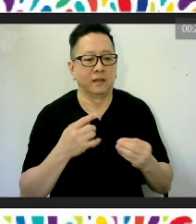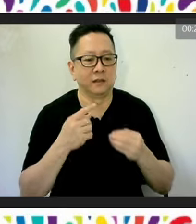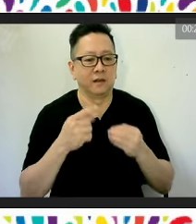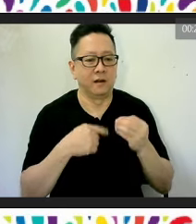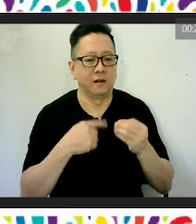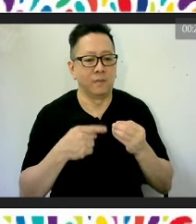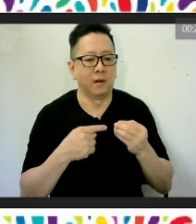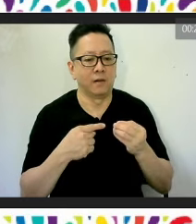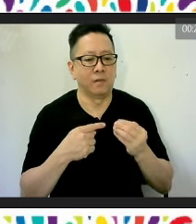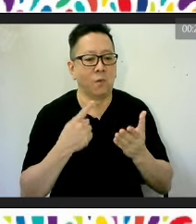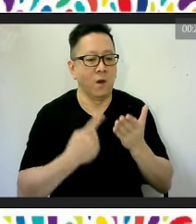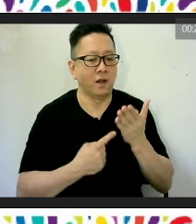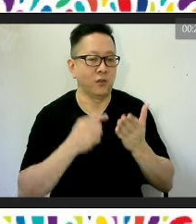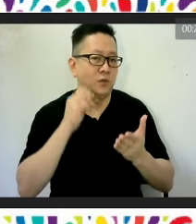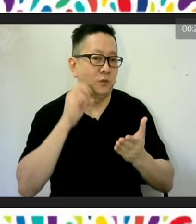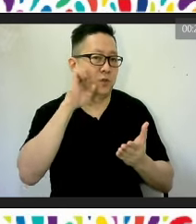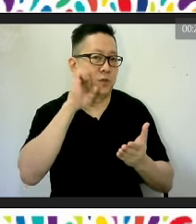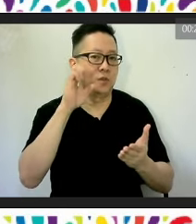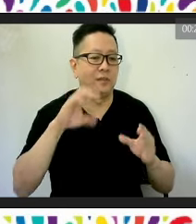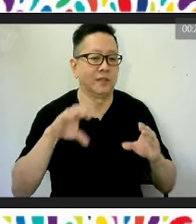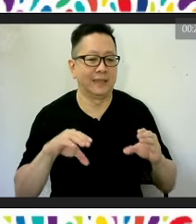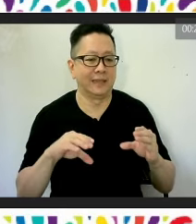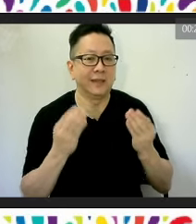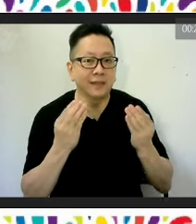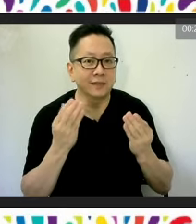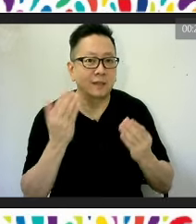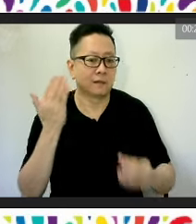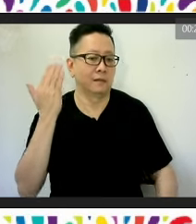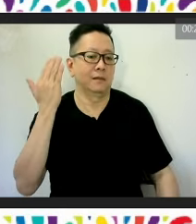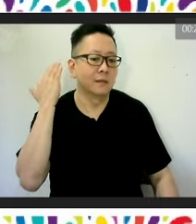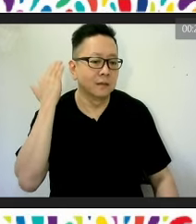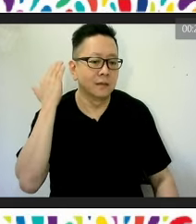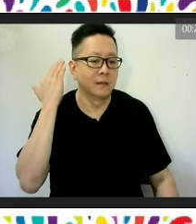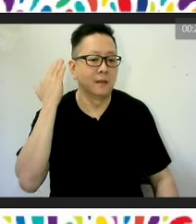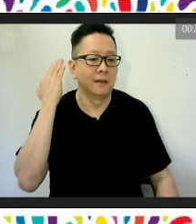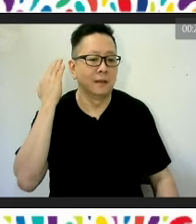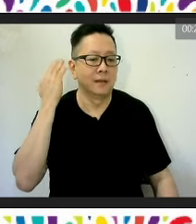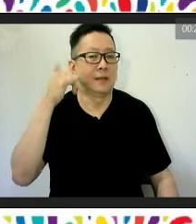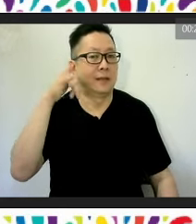everything about what she did